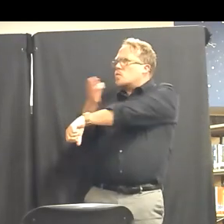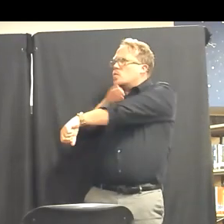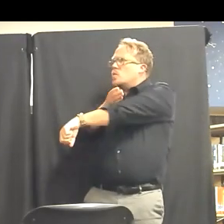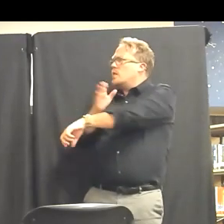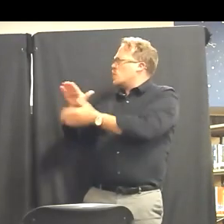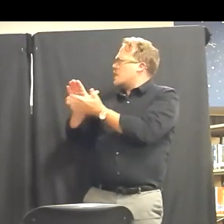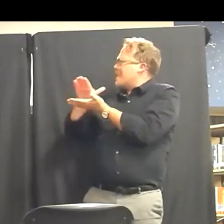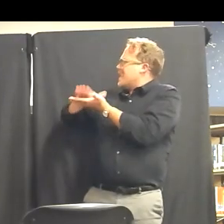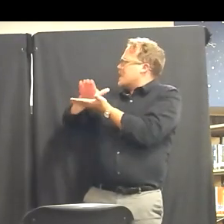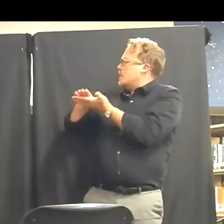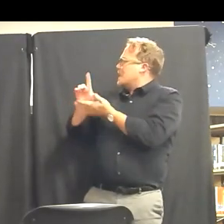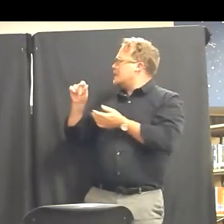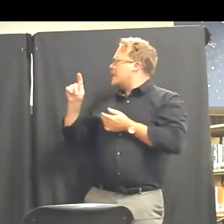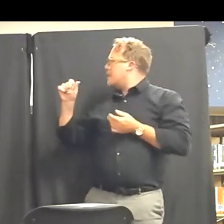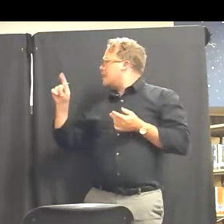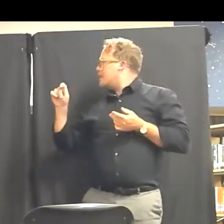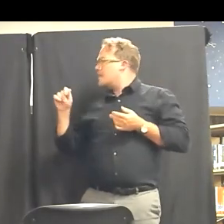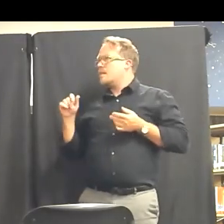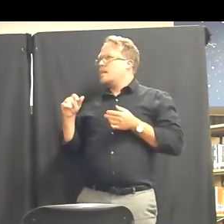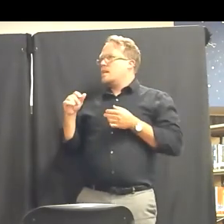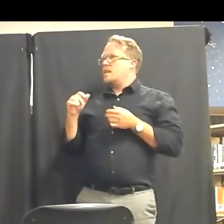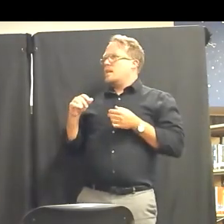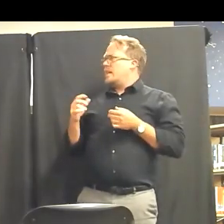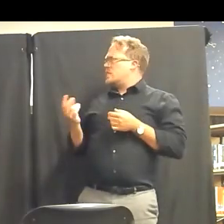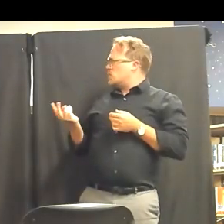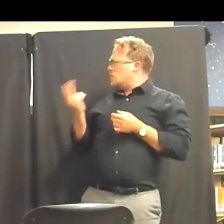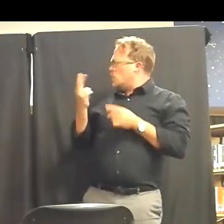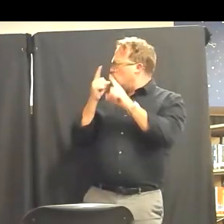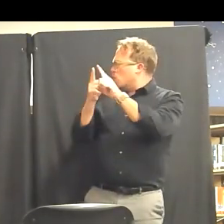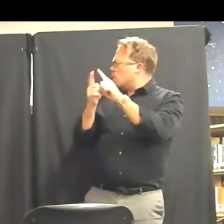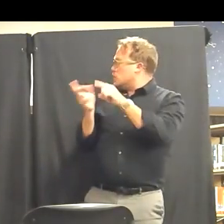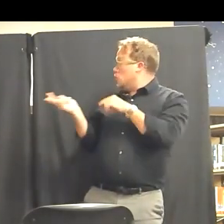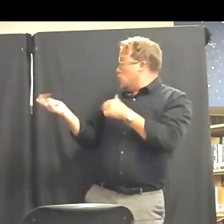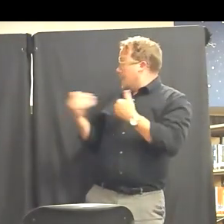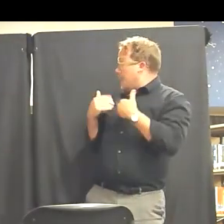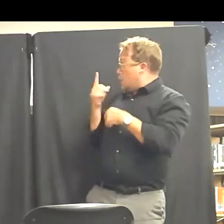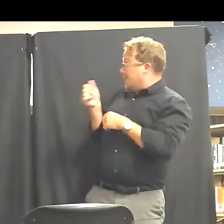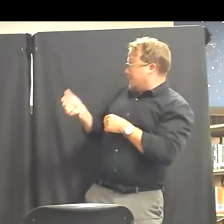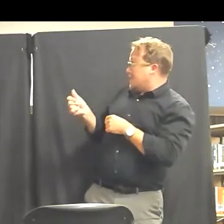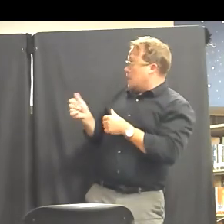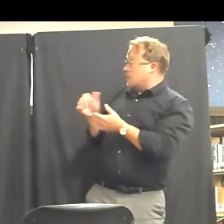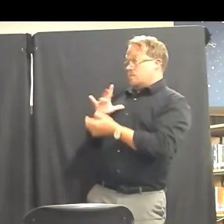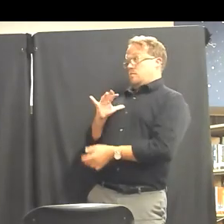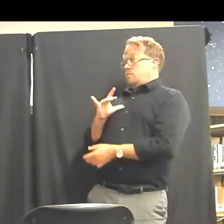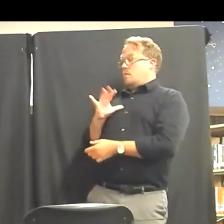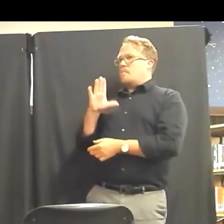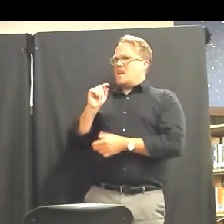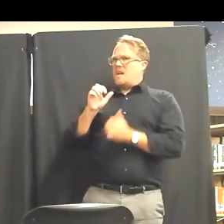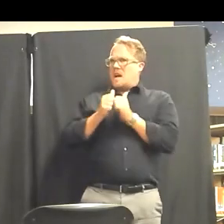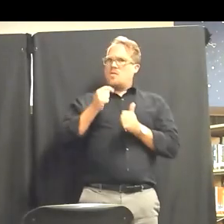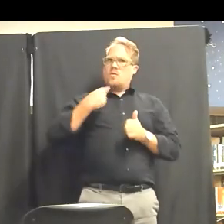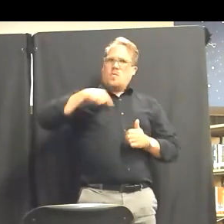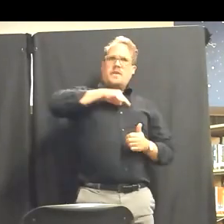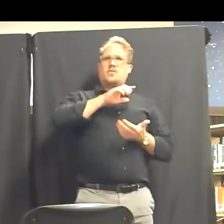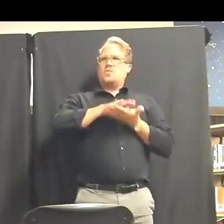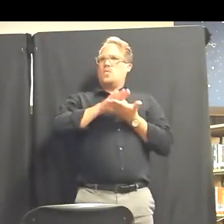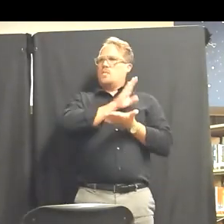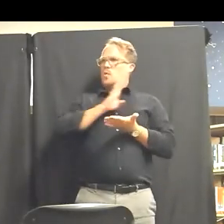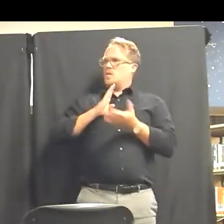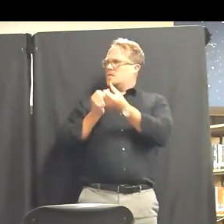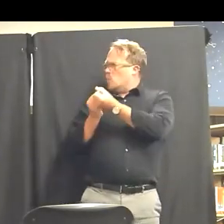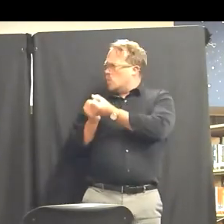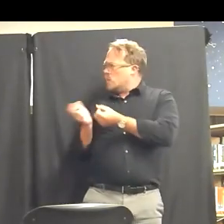your academic data? It's the 2 goals you ladies have for yourself, but how do we help you